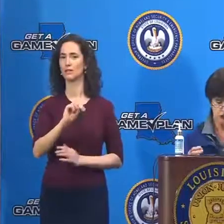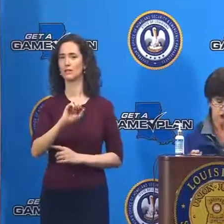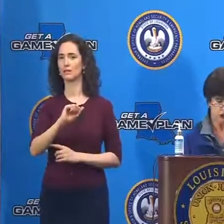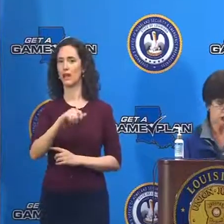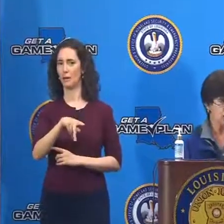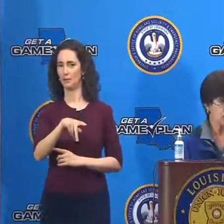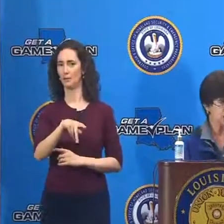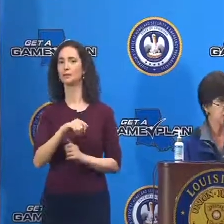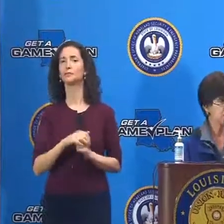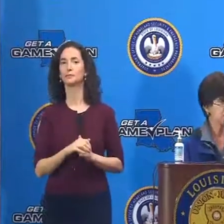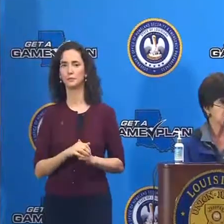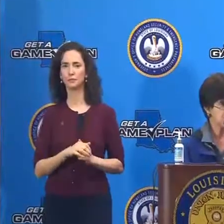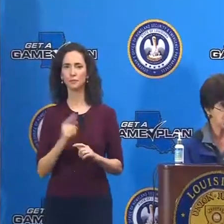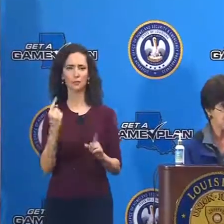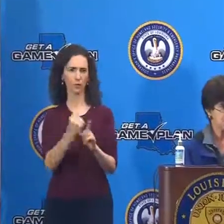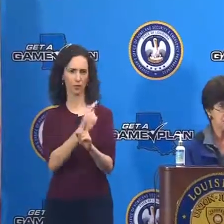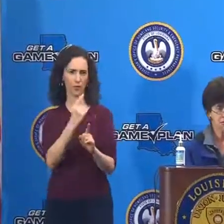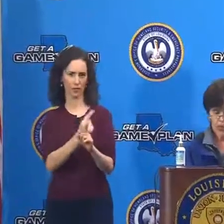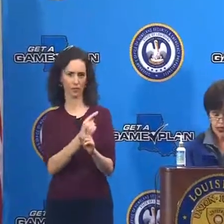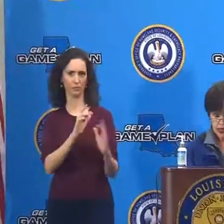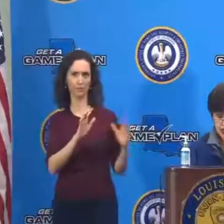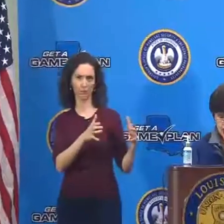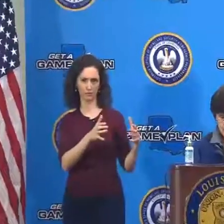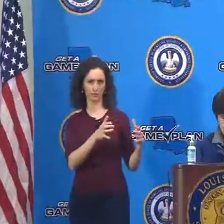Supplemental Nutrition Assistance Program.